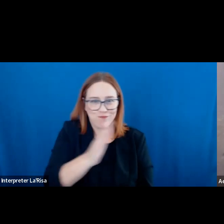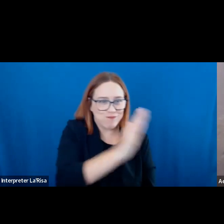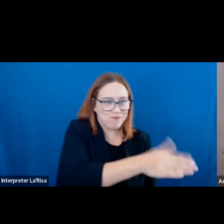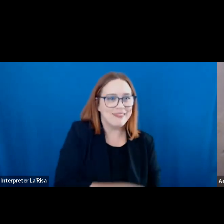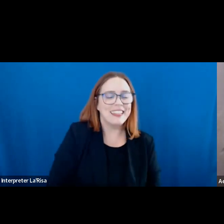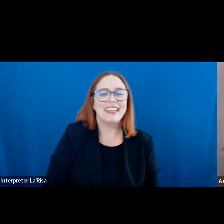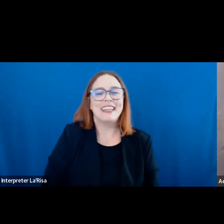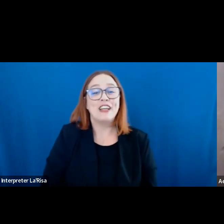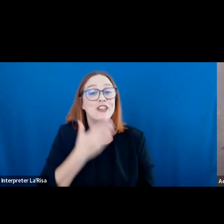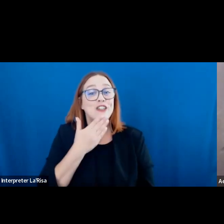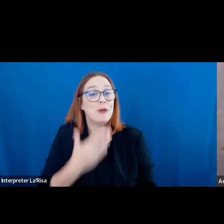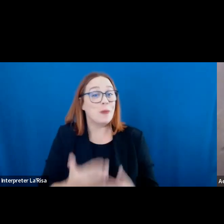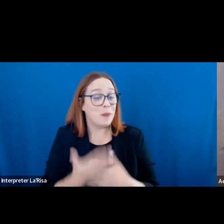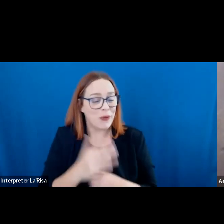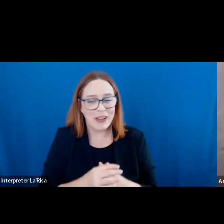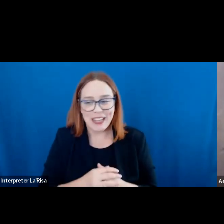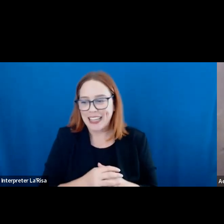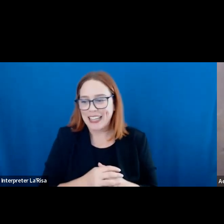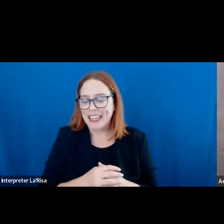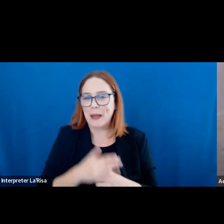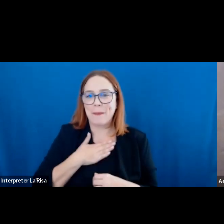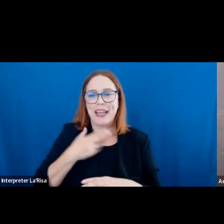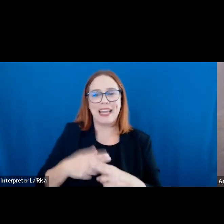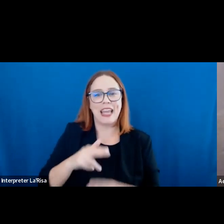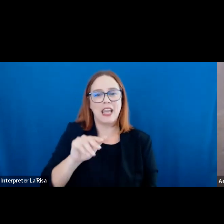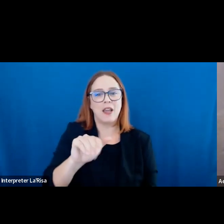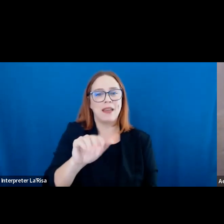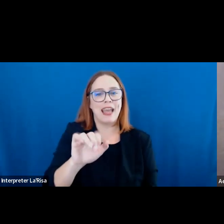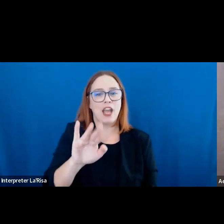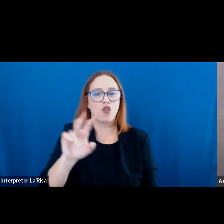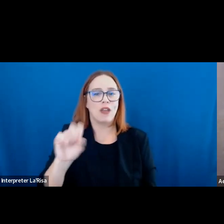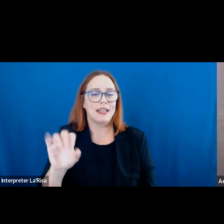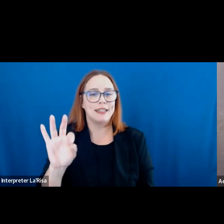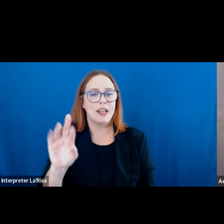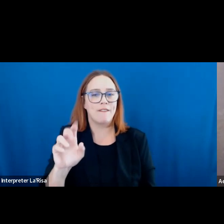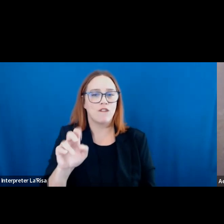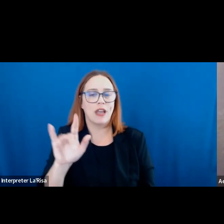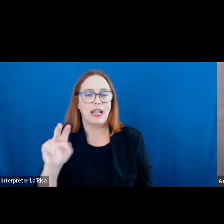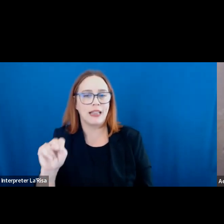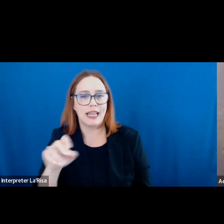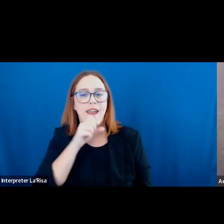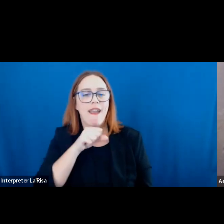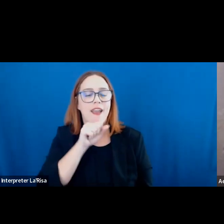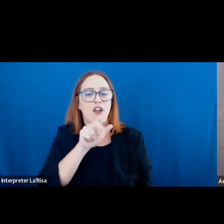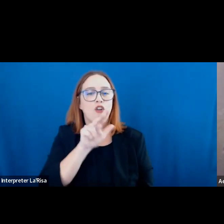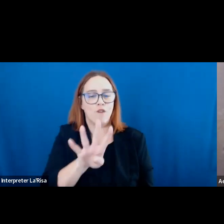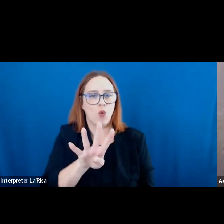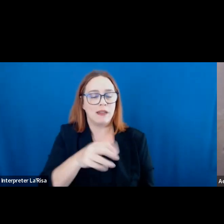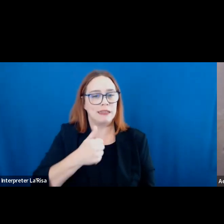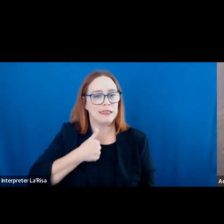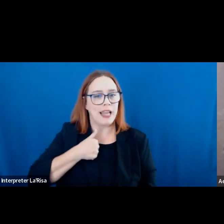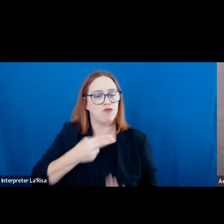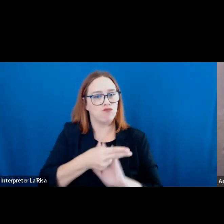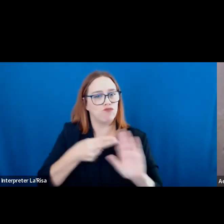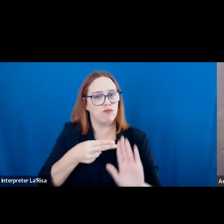My name is Aries Franklin. I'm 34 years old. I have cerebral palsy. I've been in this